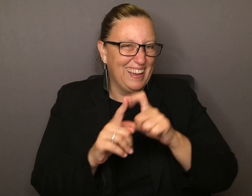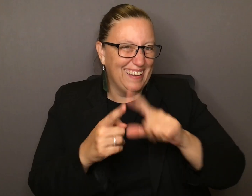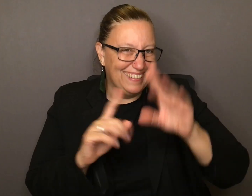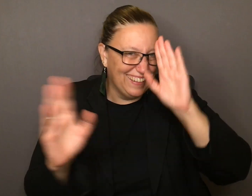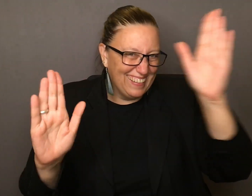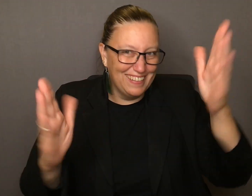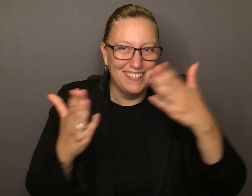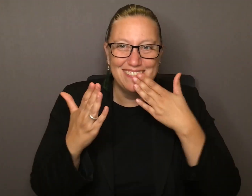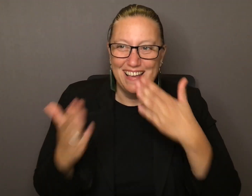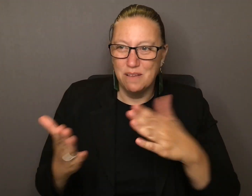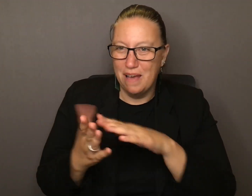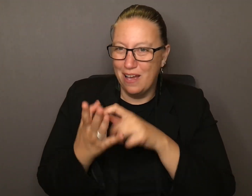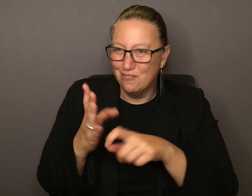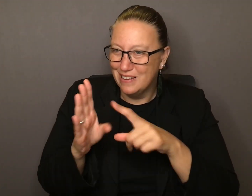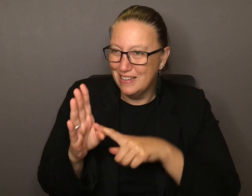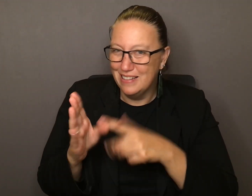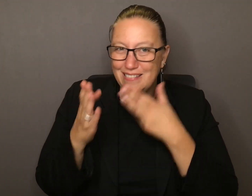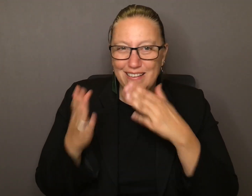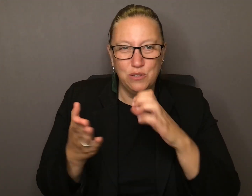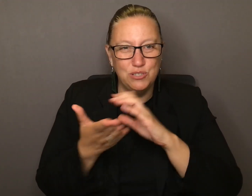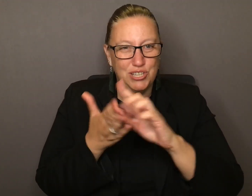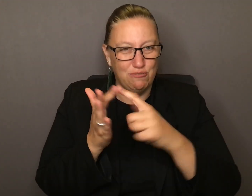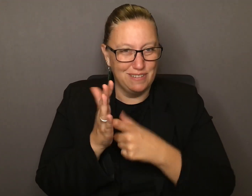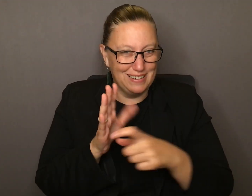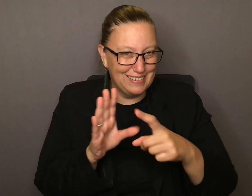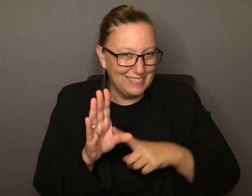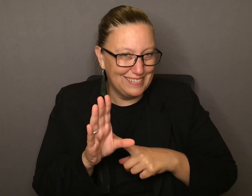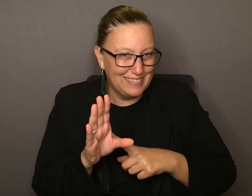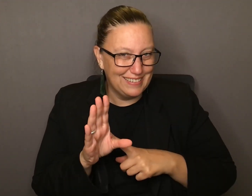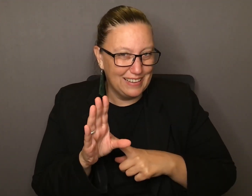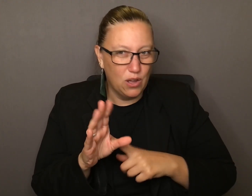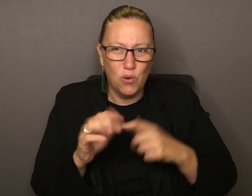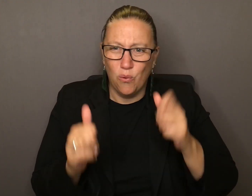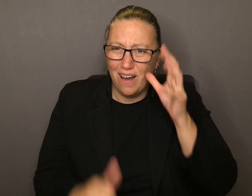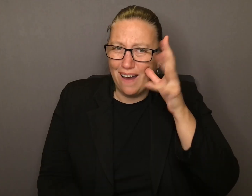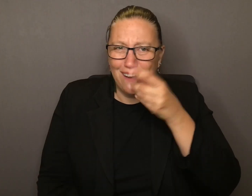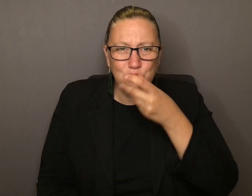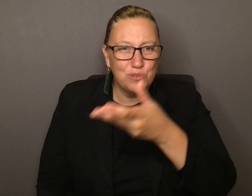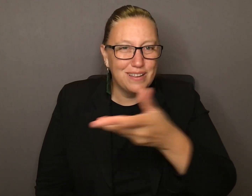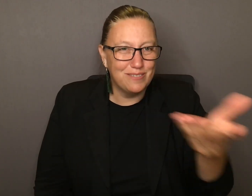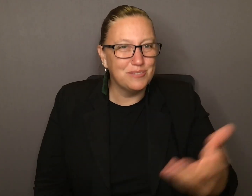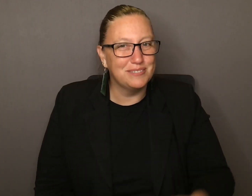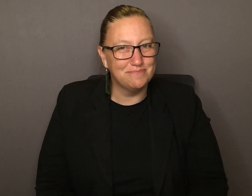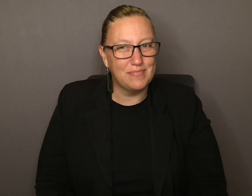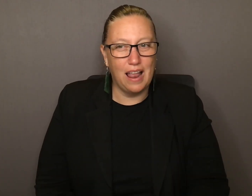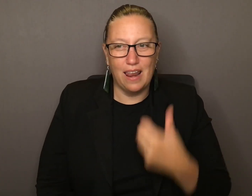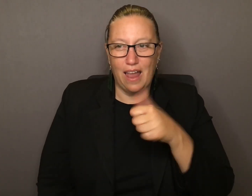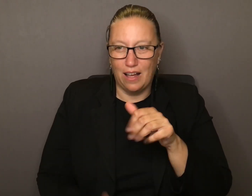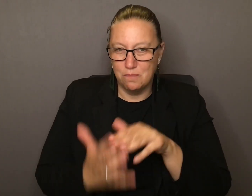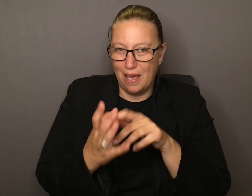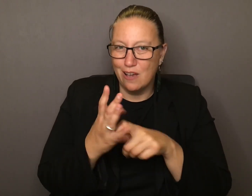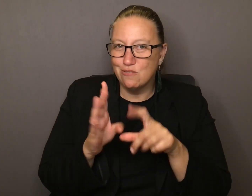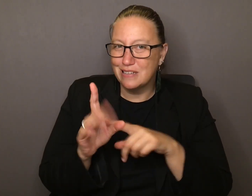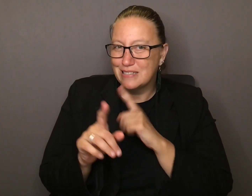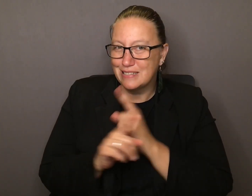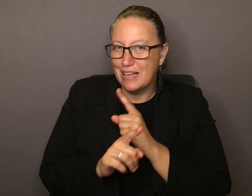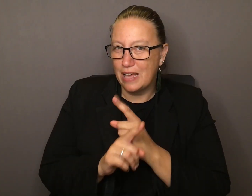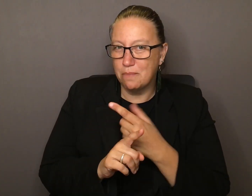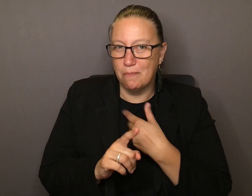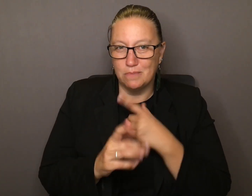Sheree. Wonderful stuff. Good afternoon, everybody. As Mary said, I'm Jade McEwan. My pronouns are she,